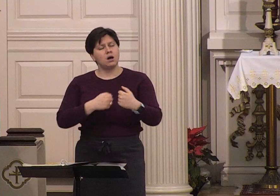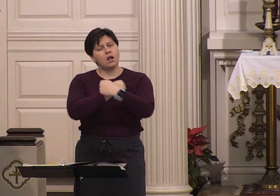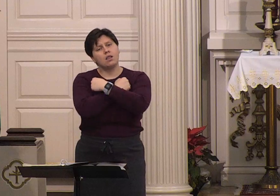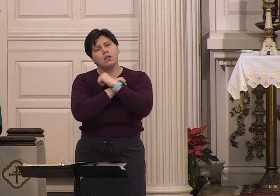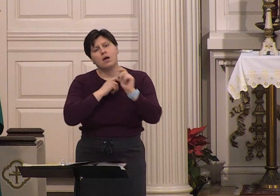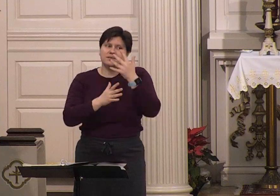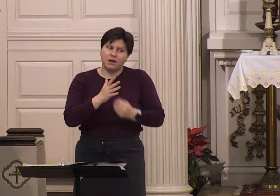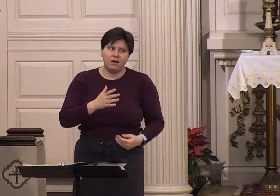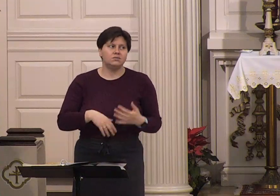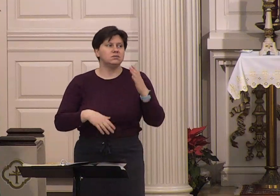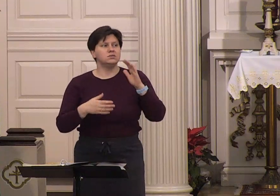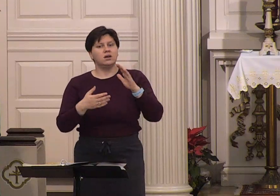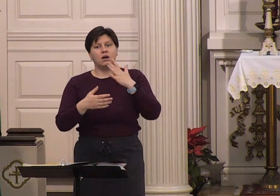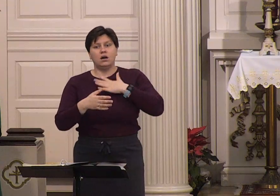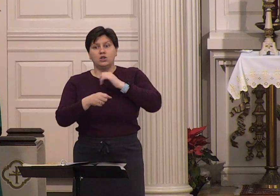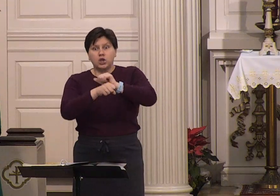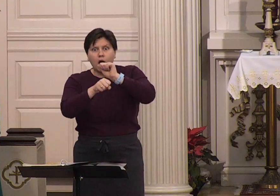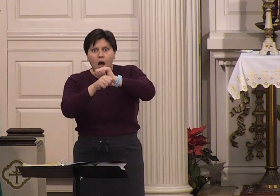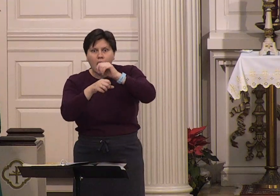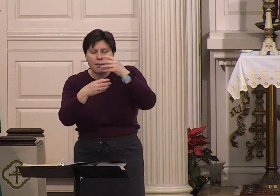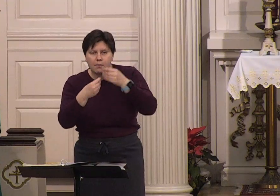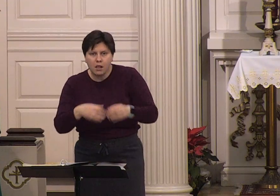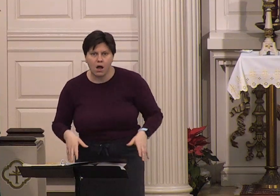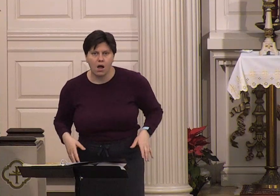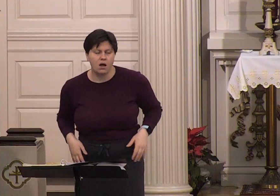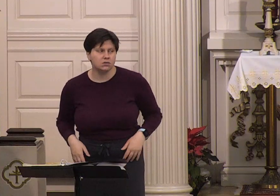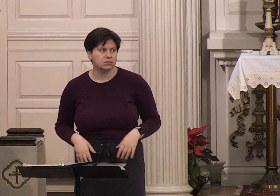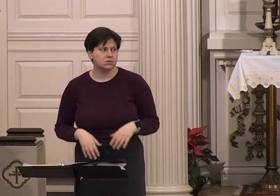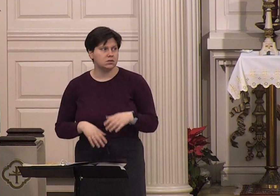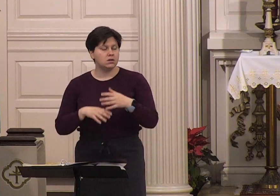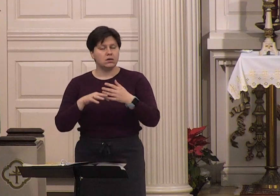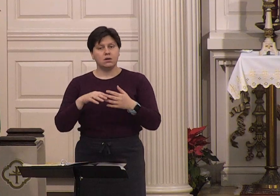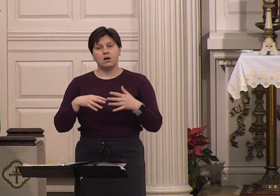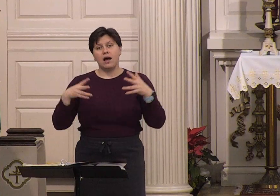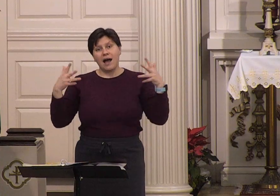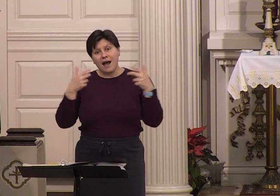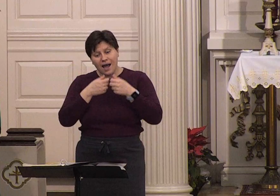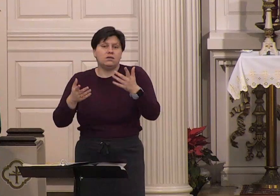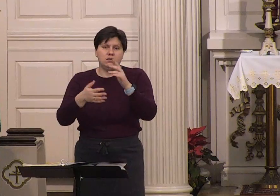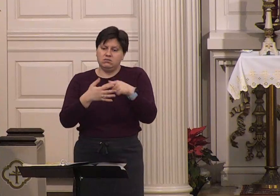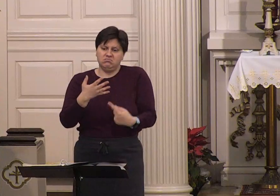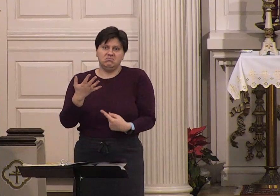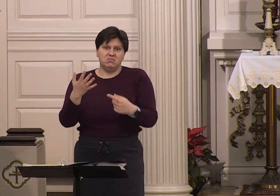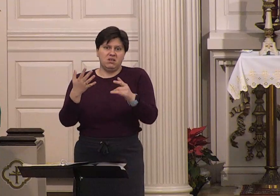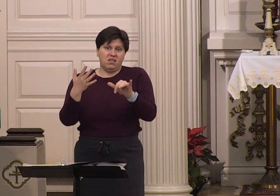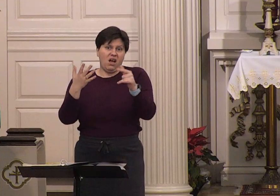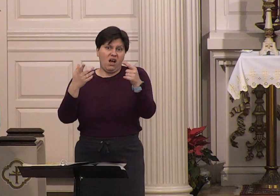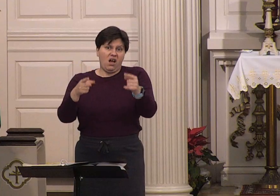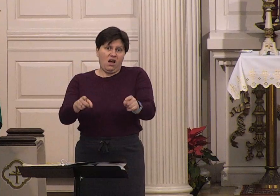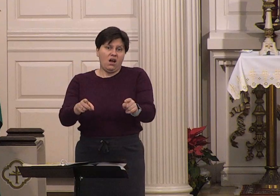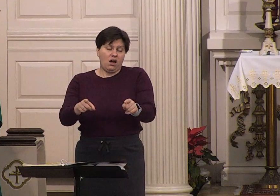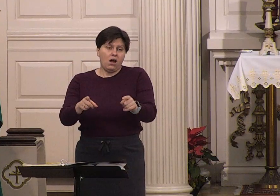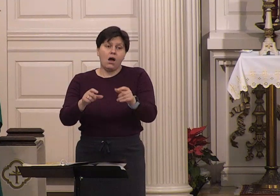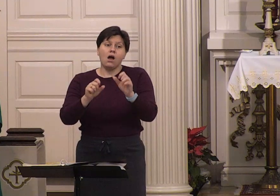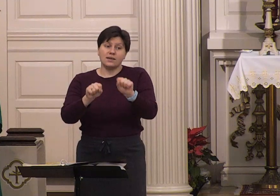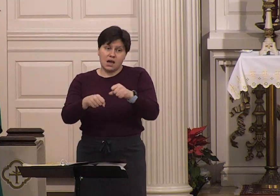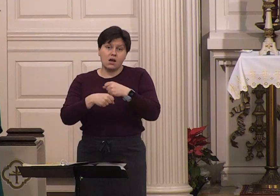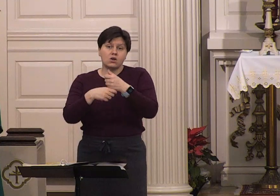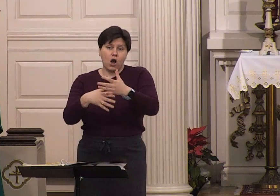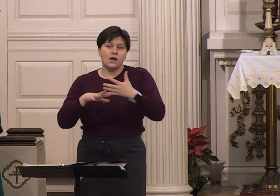my job. I have a crippling accident. Those are all possible causes of